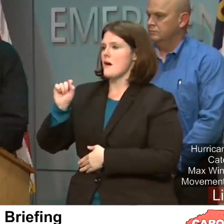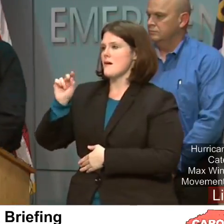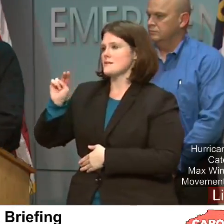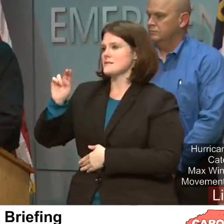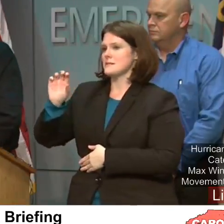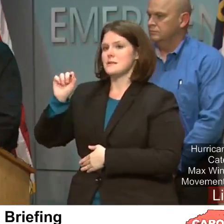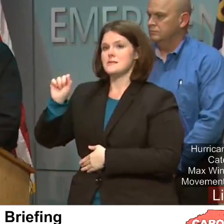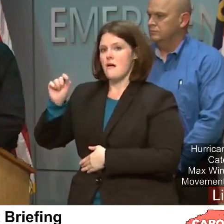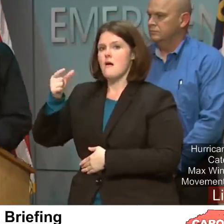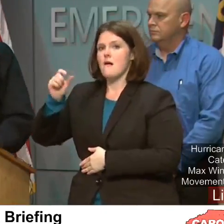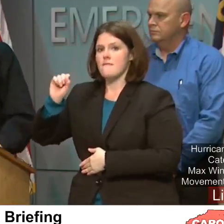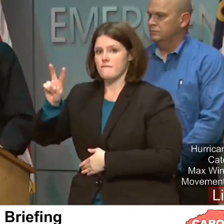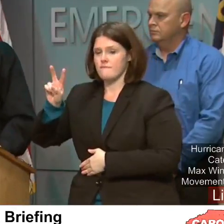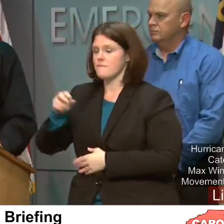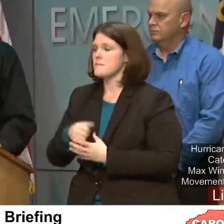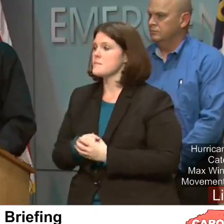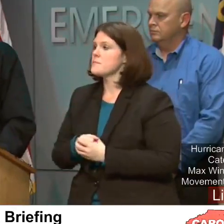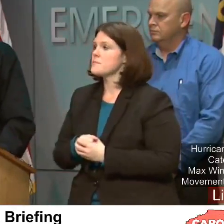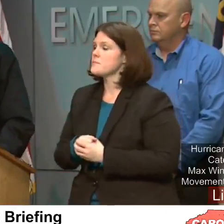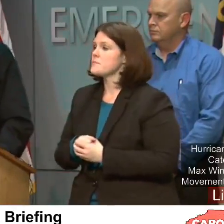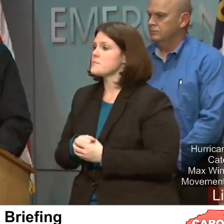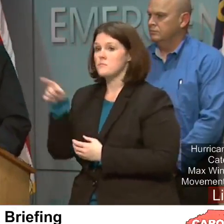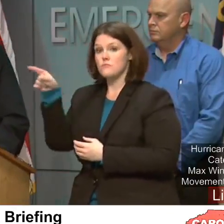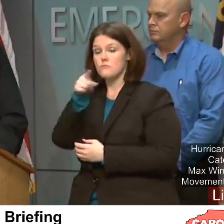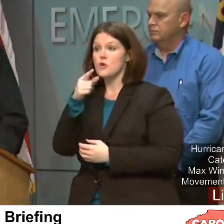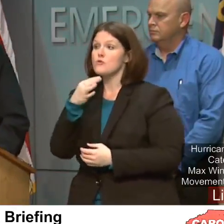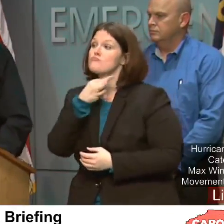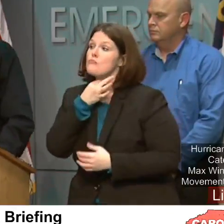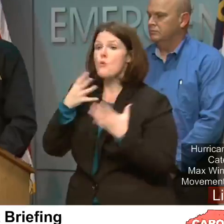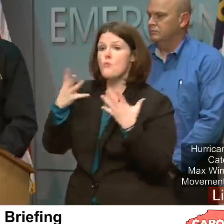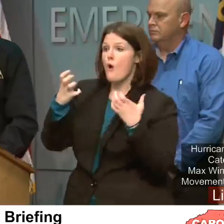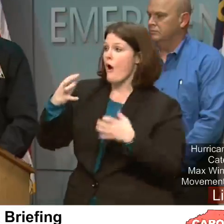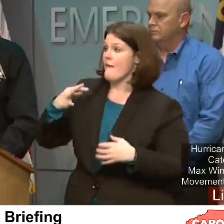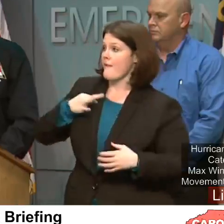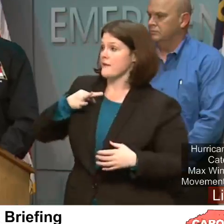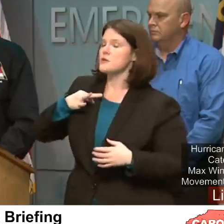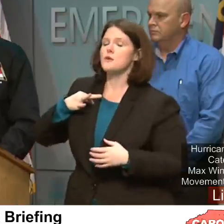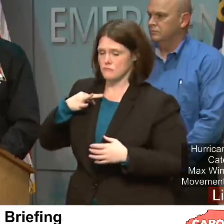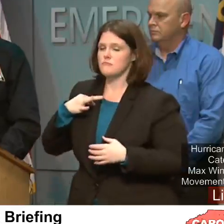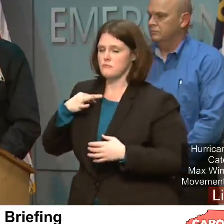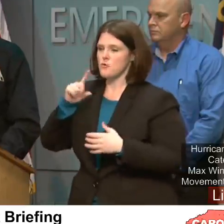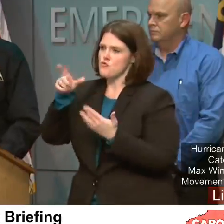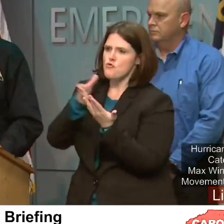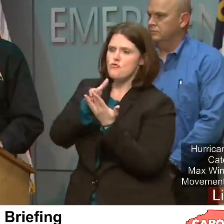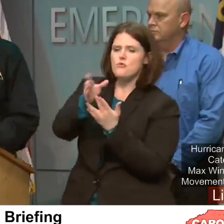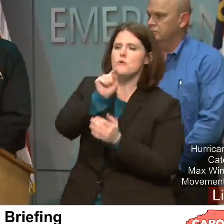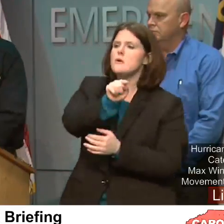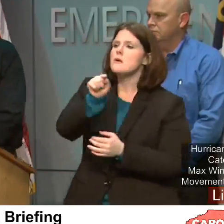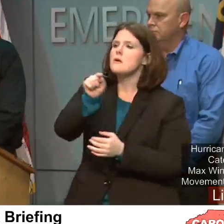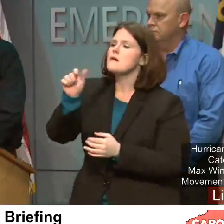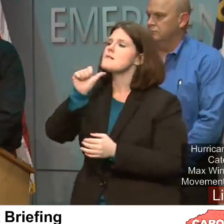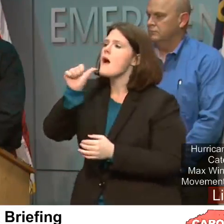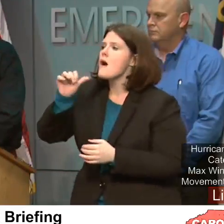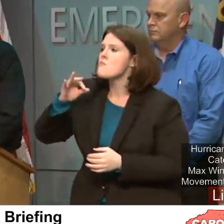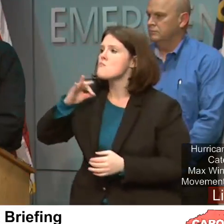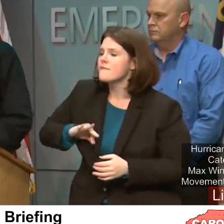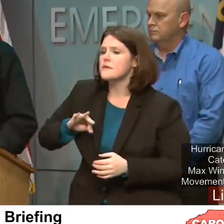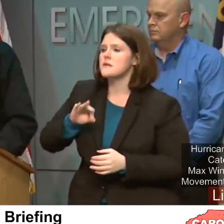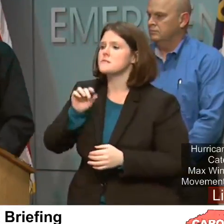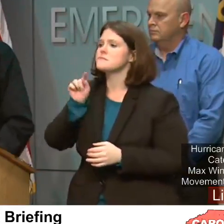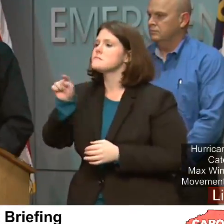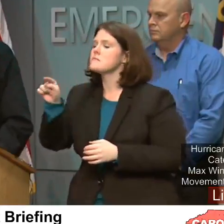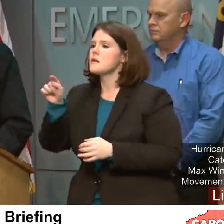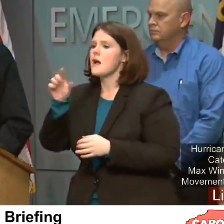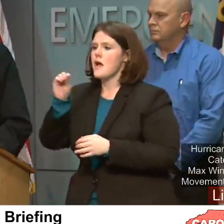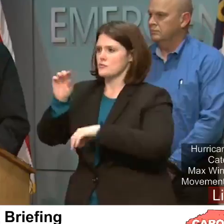rebuild.nc.gov. And if you want to volunteer, we urge you to work through established nonprofits